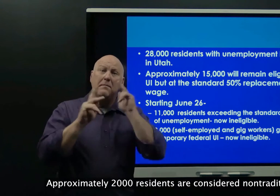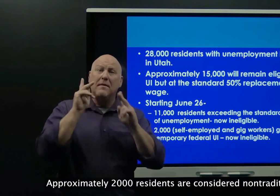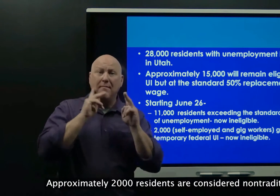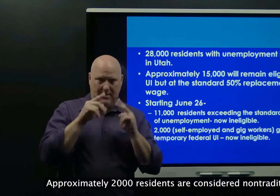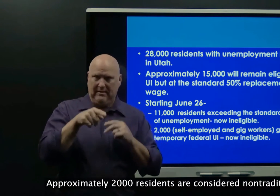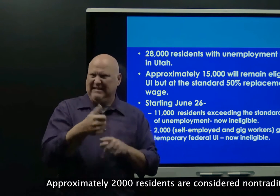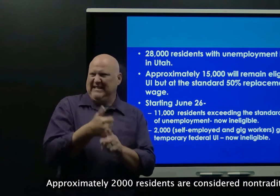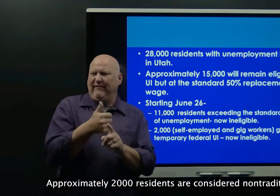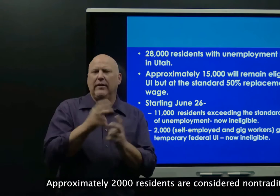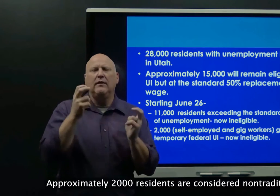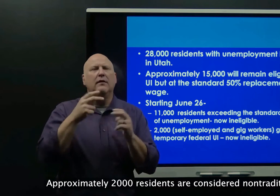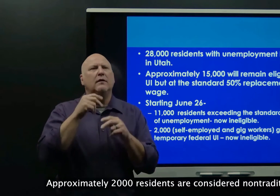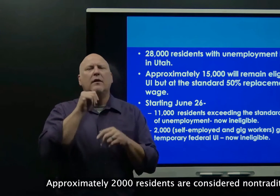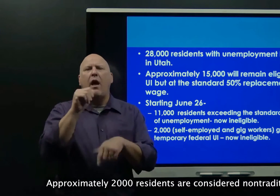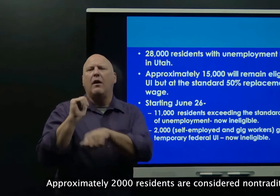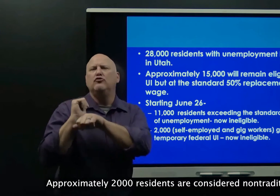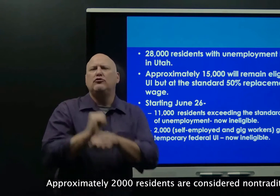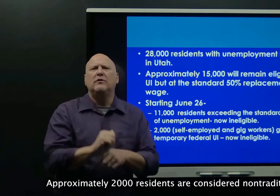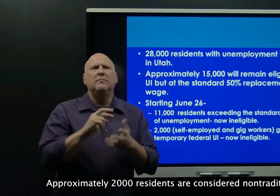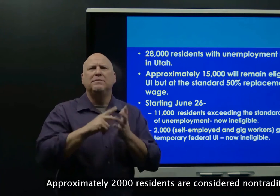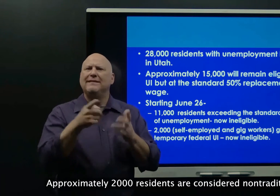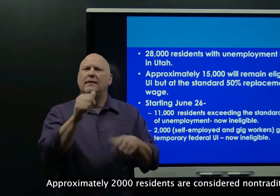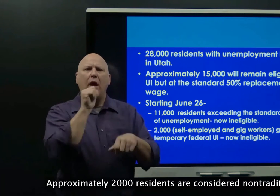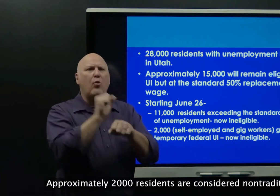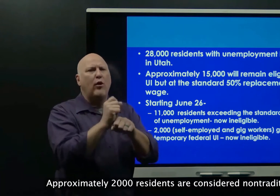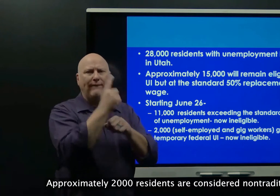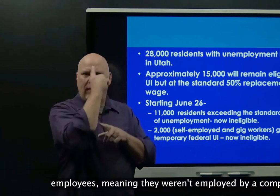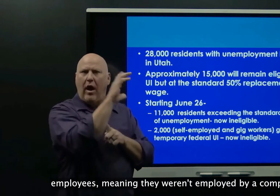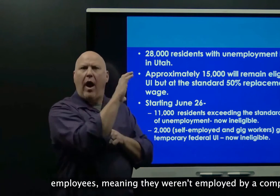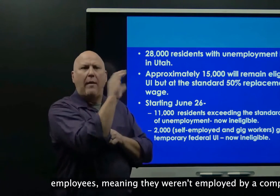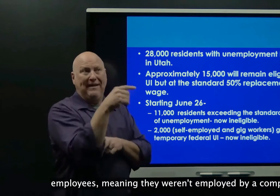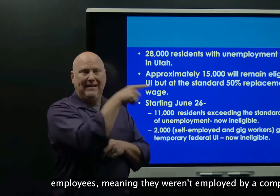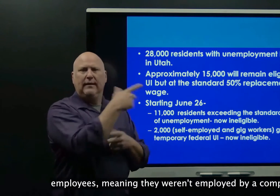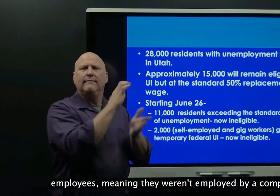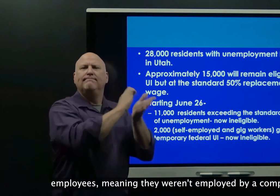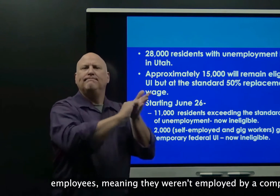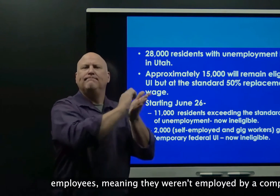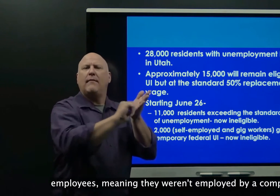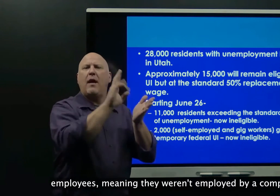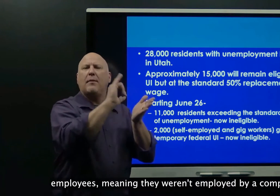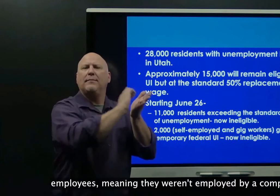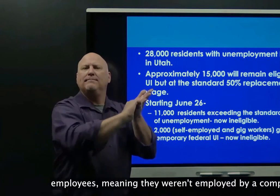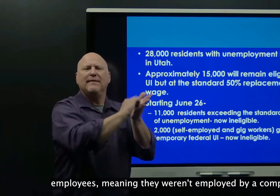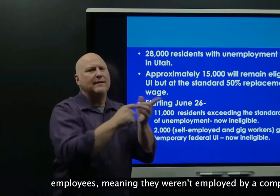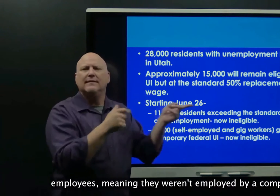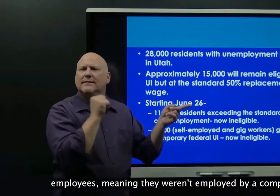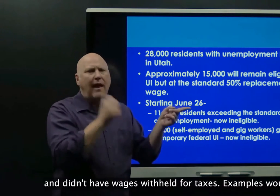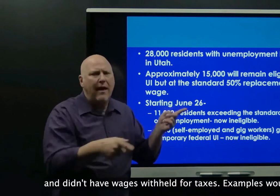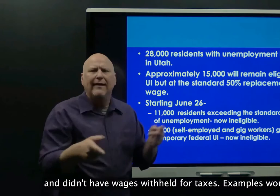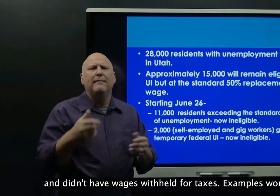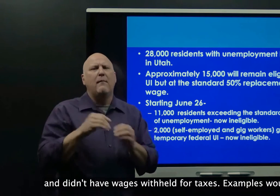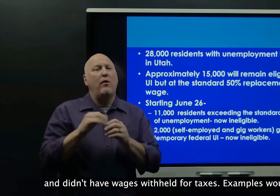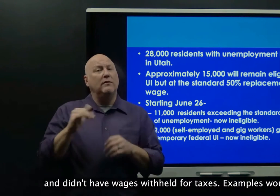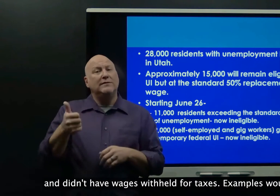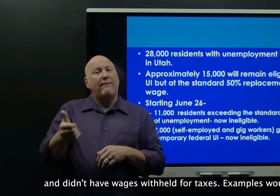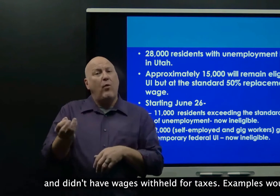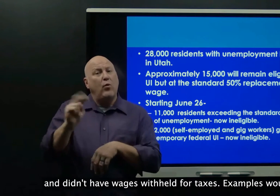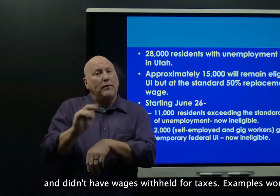Approximately 2,000 residents are considered non-traditional employees, meaning they weren't employed by a company and didn't have wages withheld for